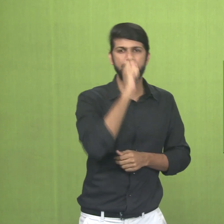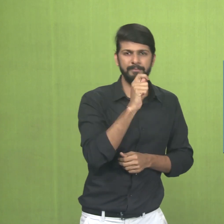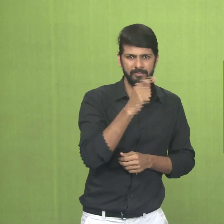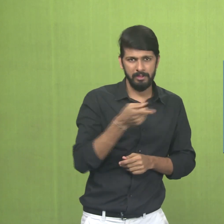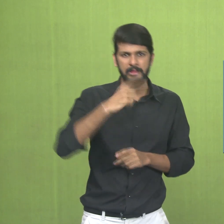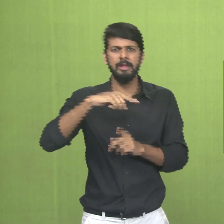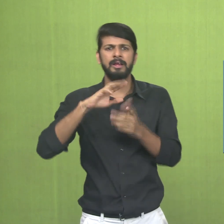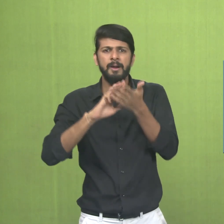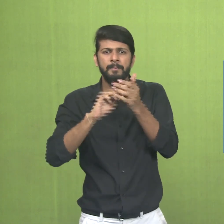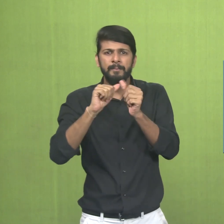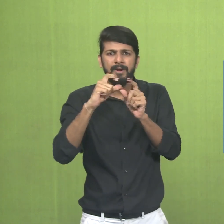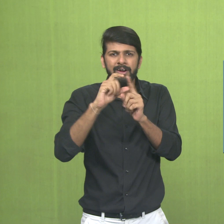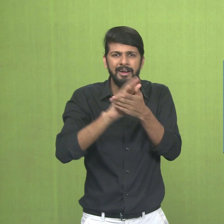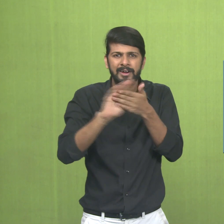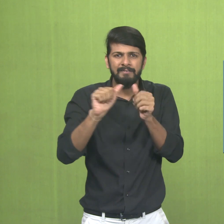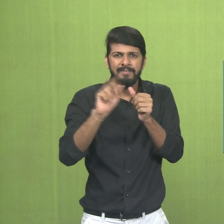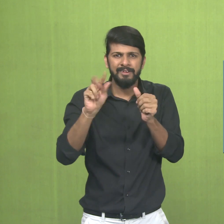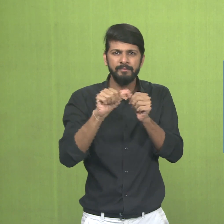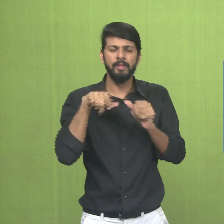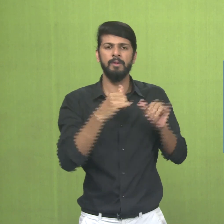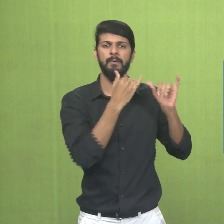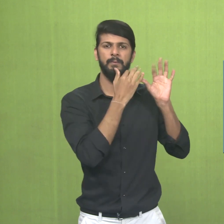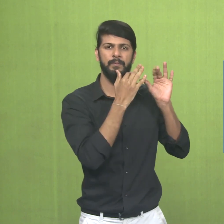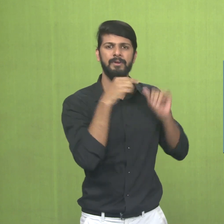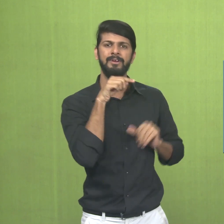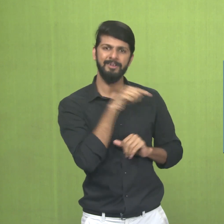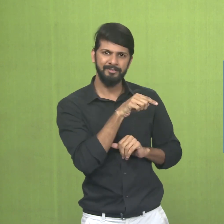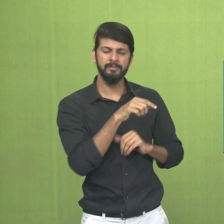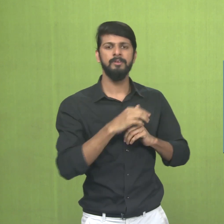Next painting is Radha and Madhava, that is Radha and Krishna.